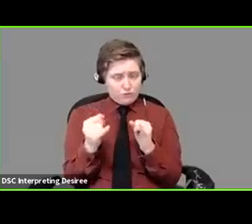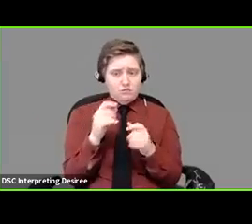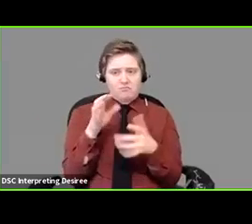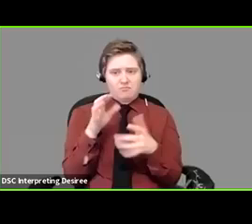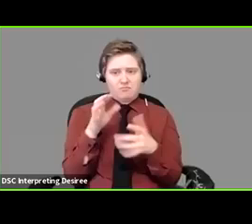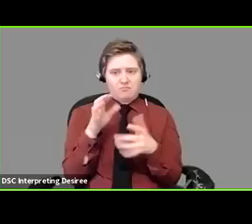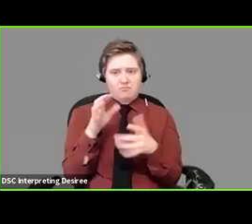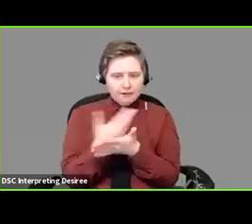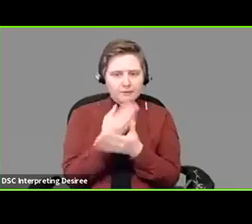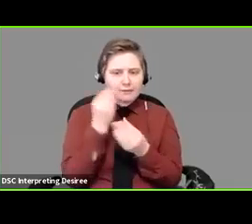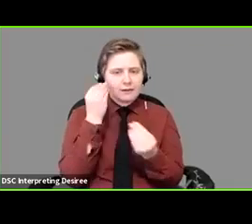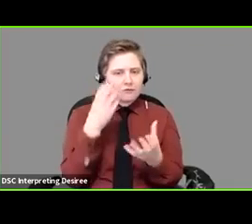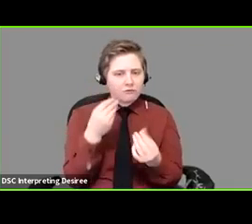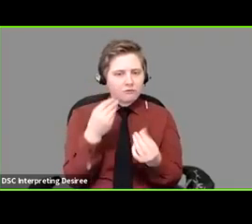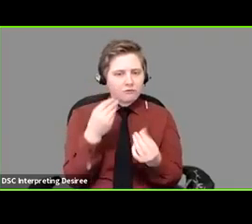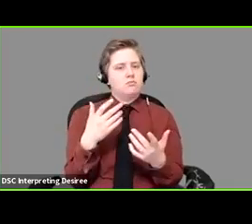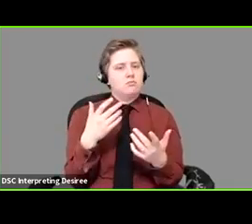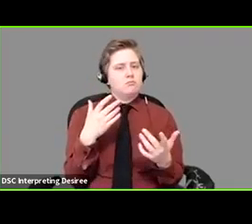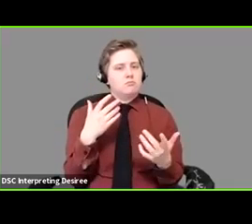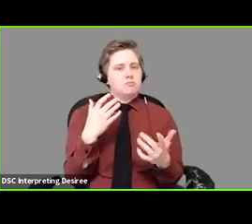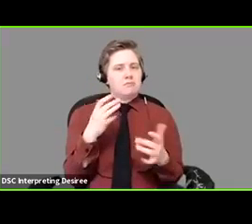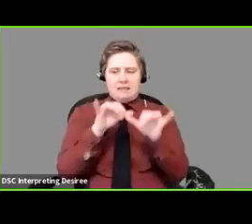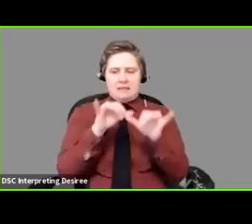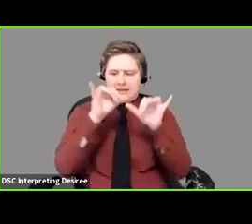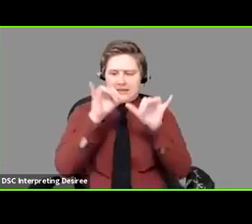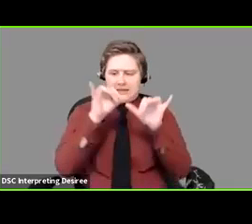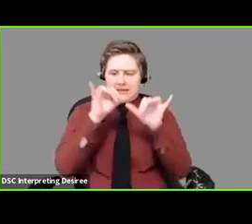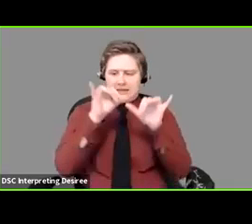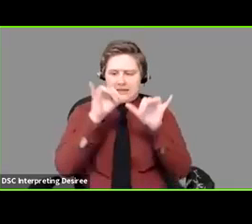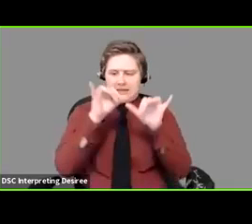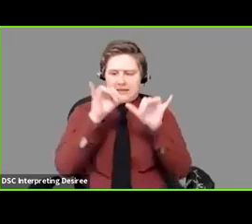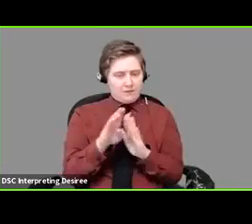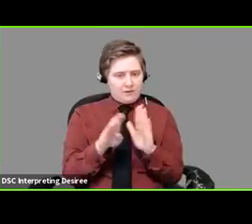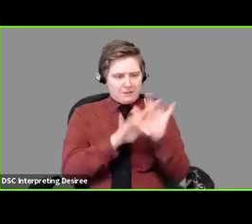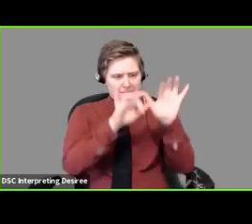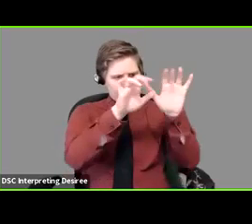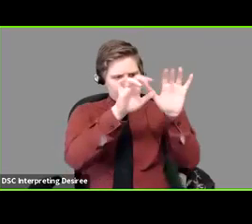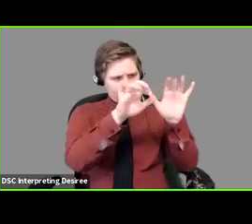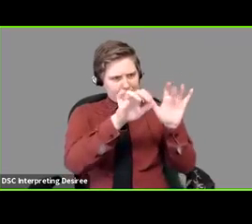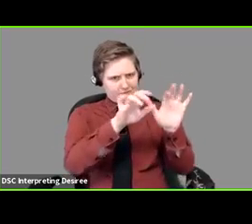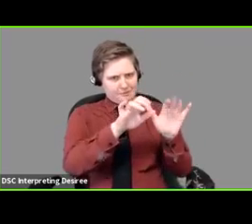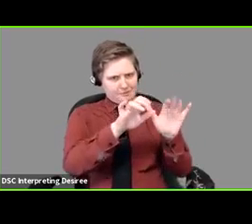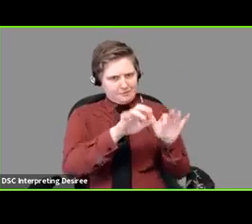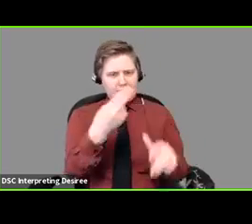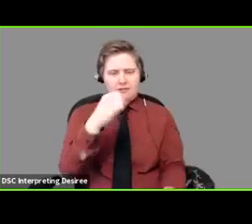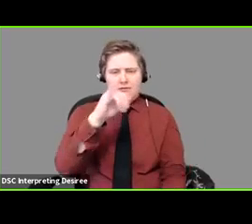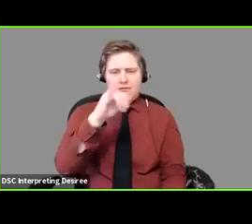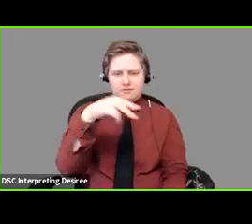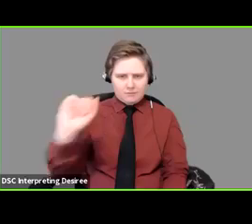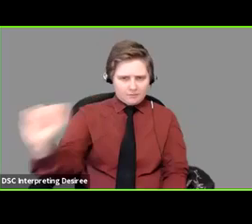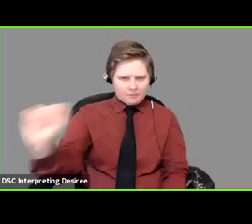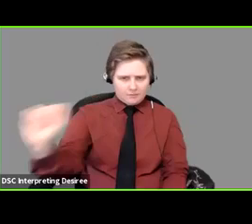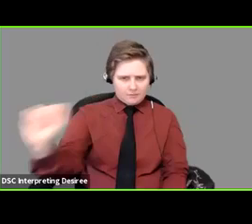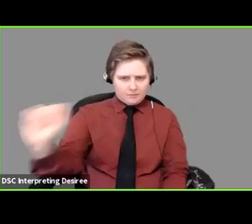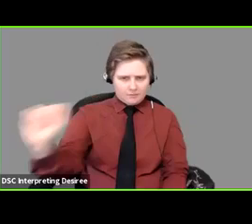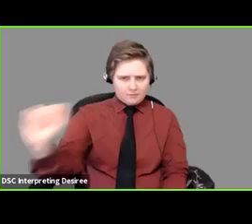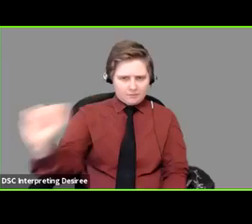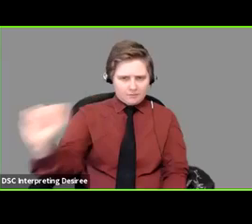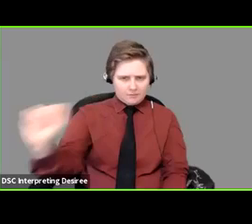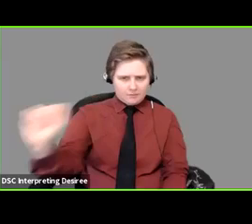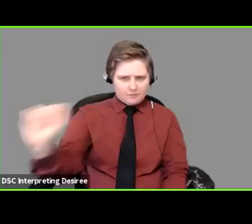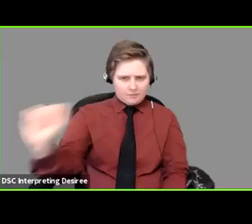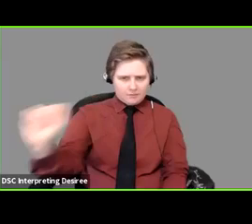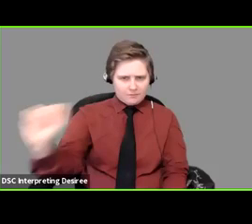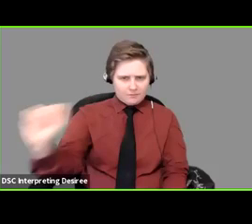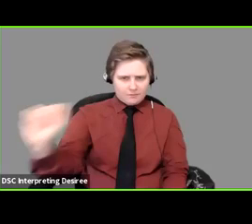collect the data and the system that we've developed, and enter that data into HIPAA compliant web forms so that that can go